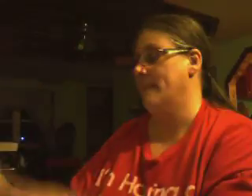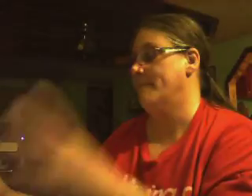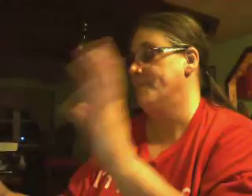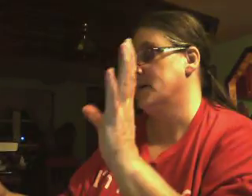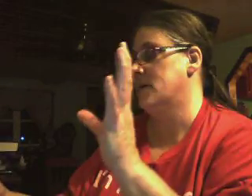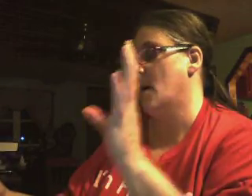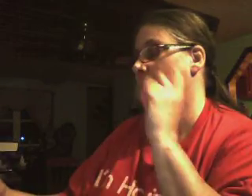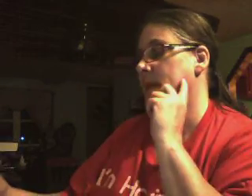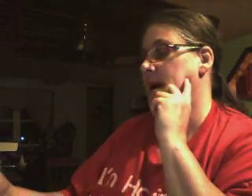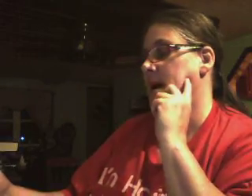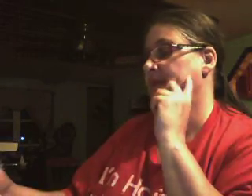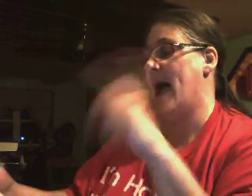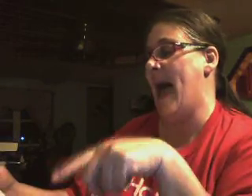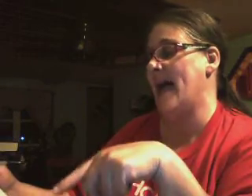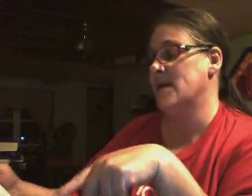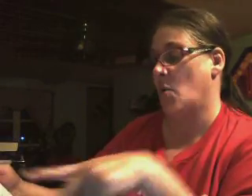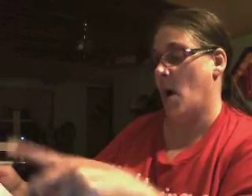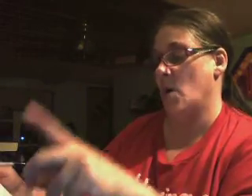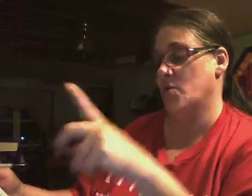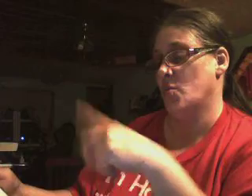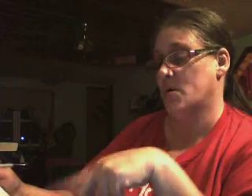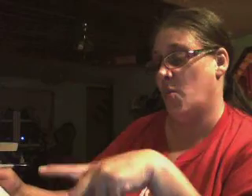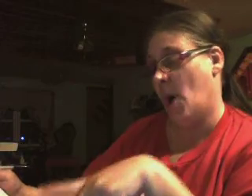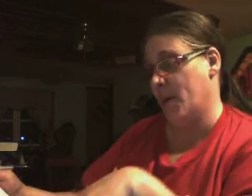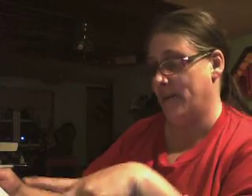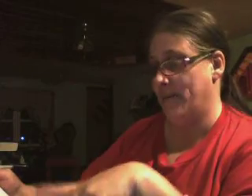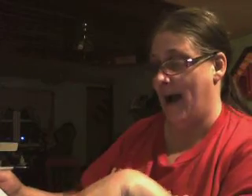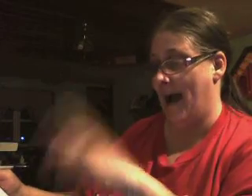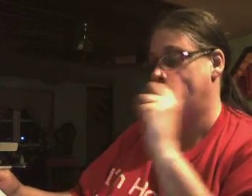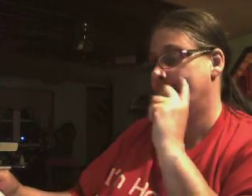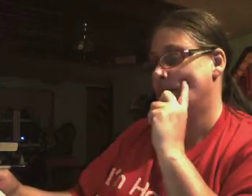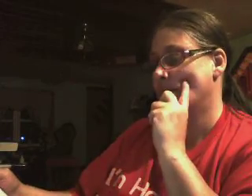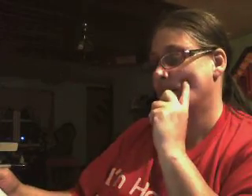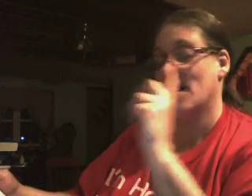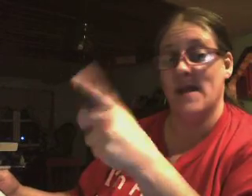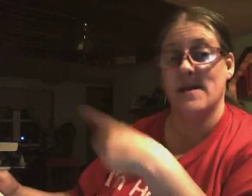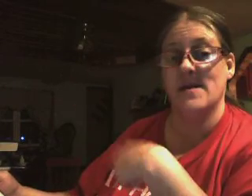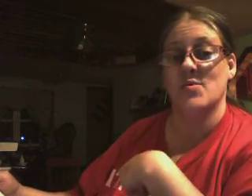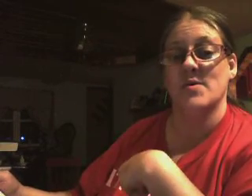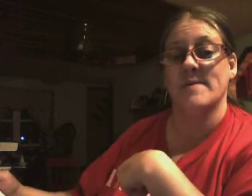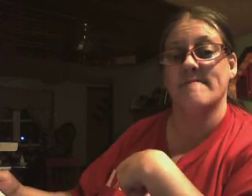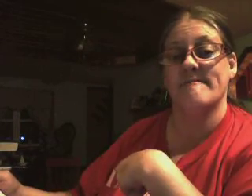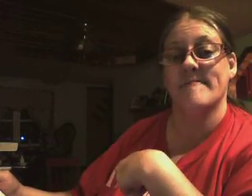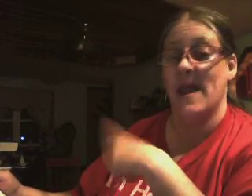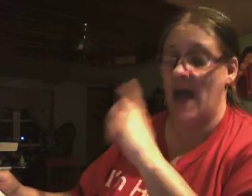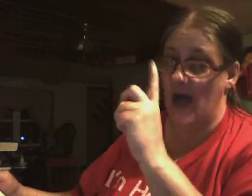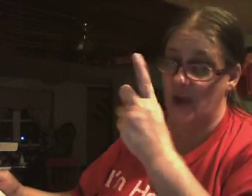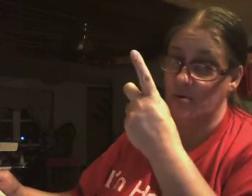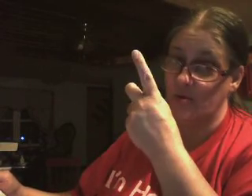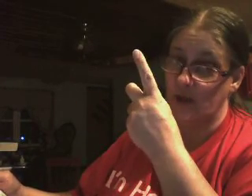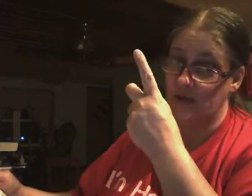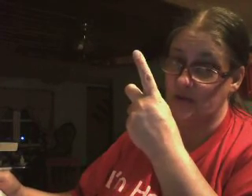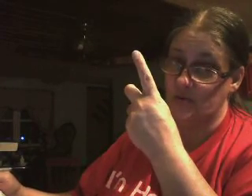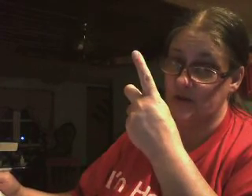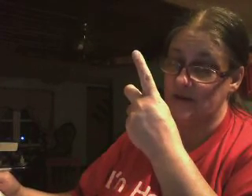Alright. So, that quote was quoted by Clint Eastwood. I know who Clint Eastwood